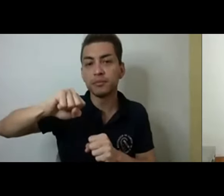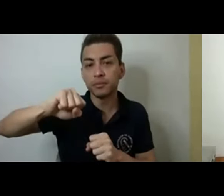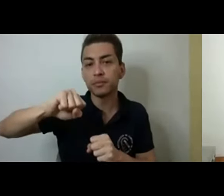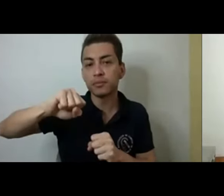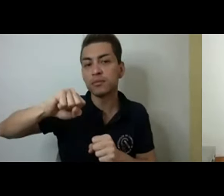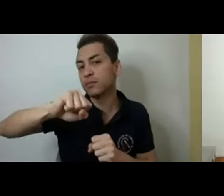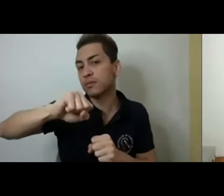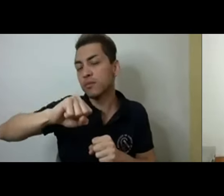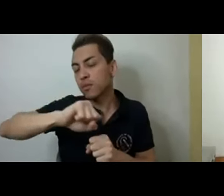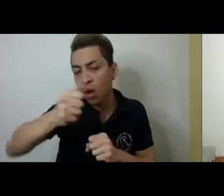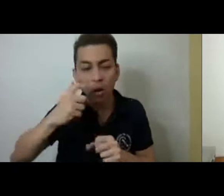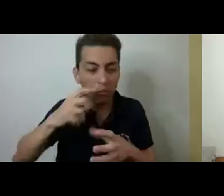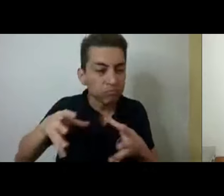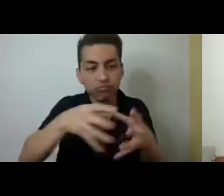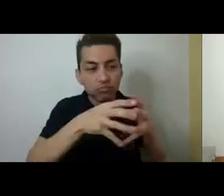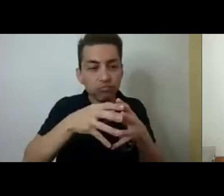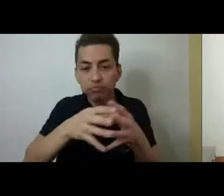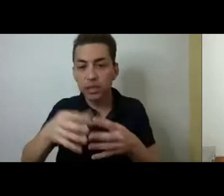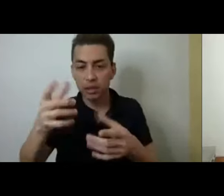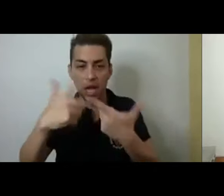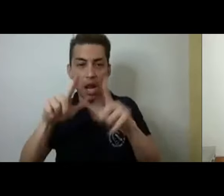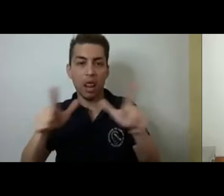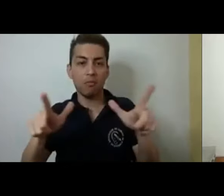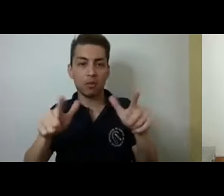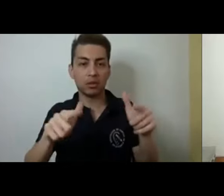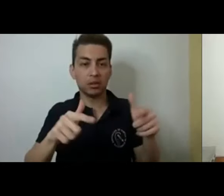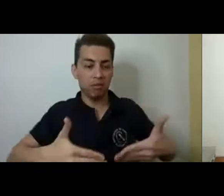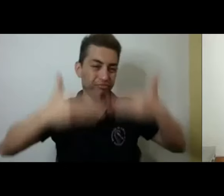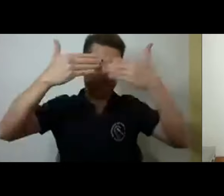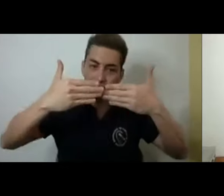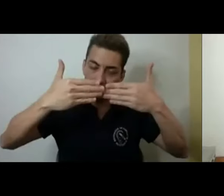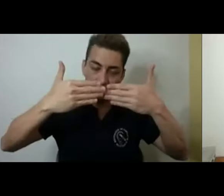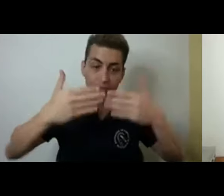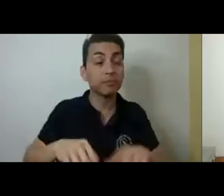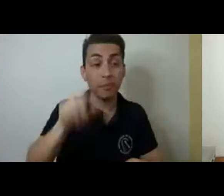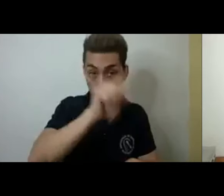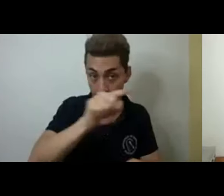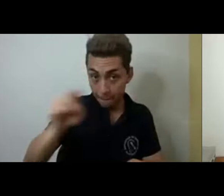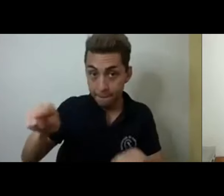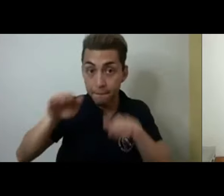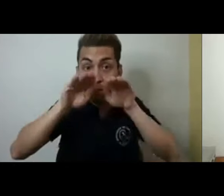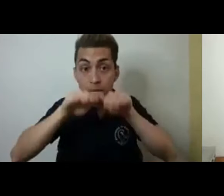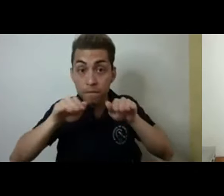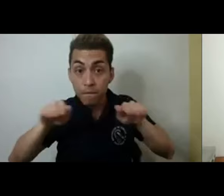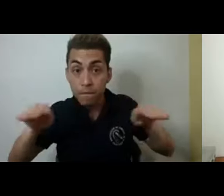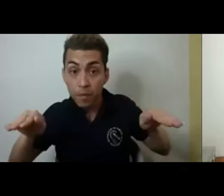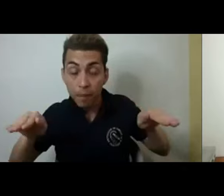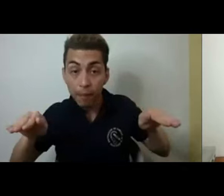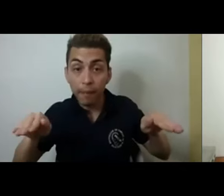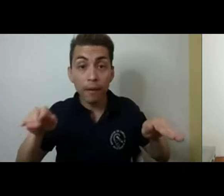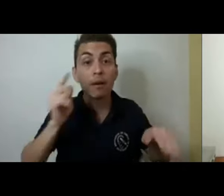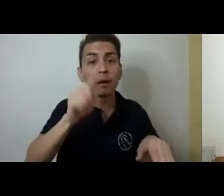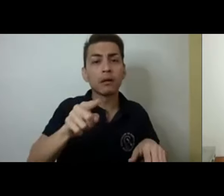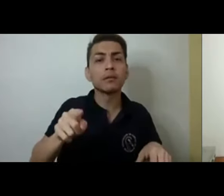resource limitations, and language barriers. For these children and youth, the right to quality